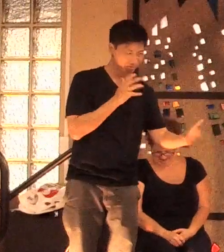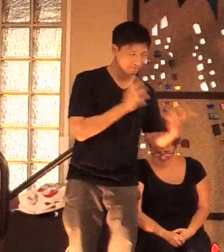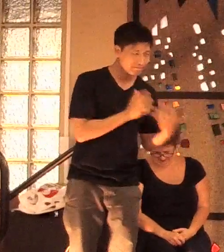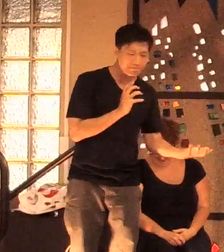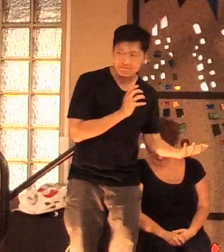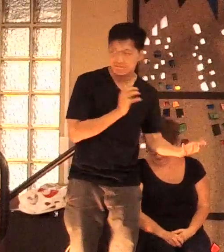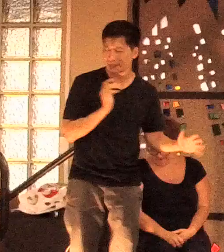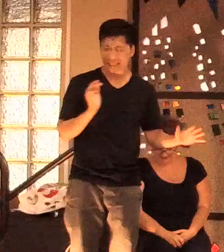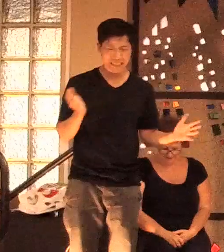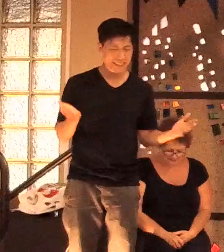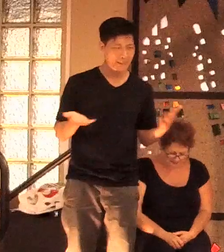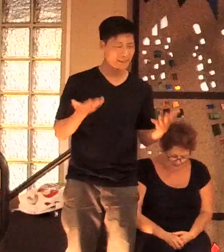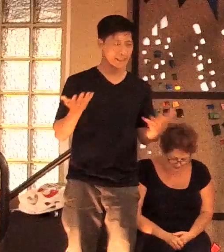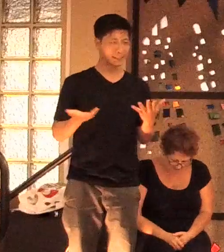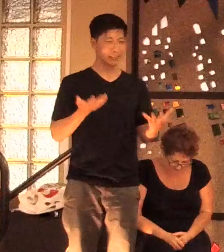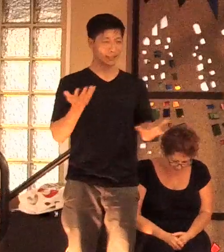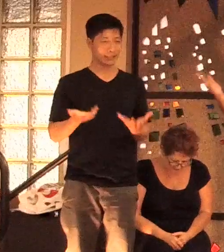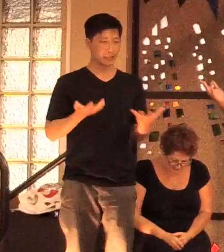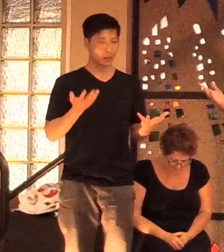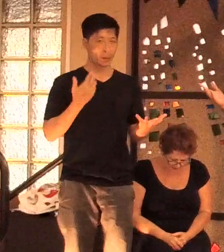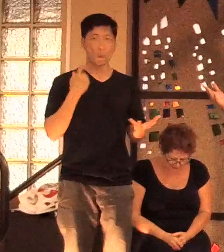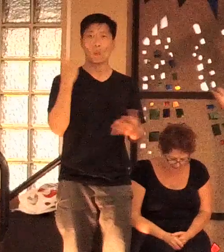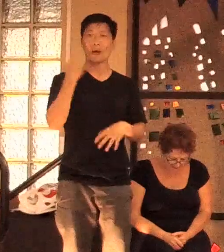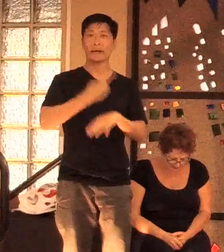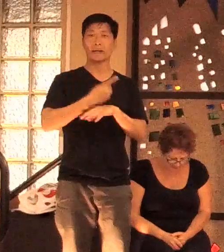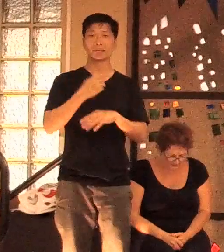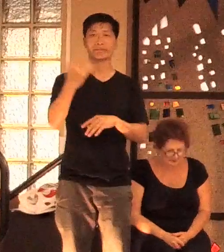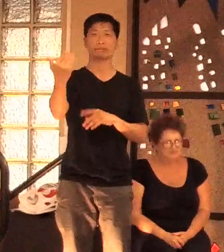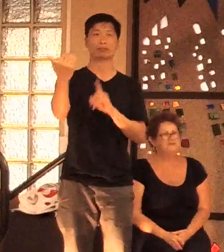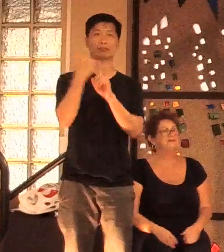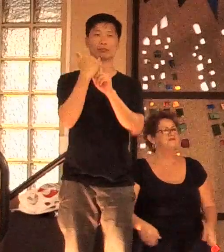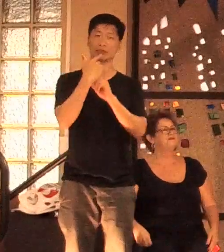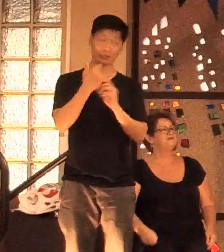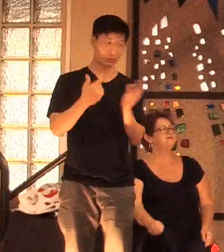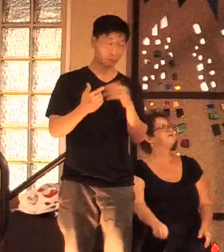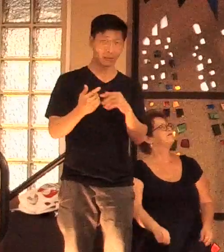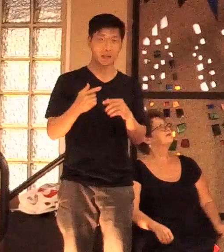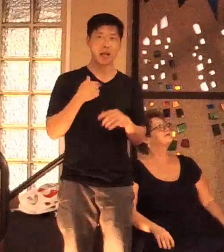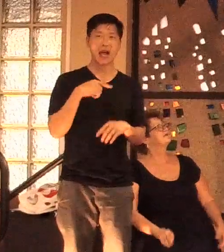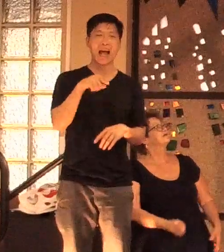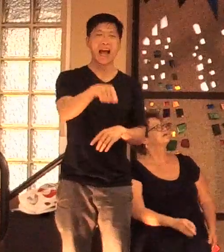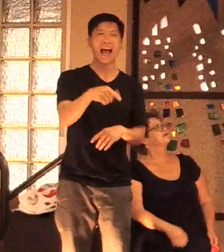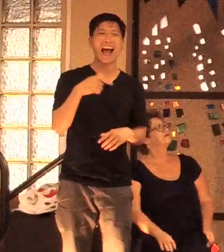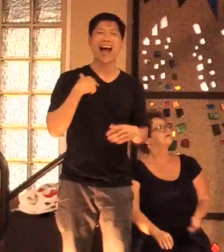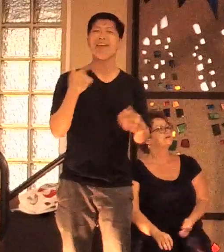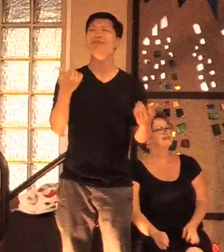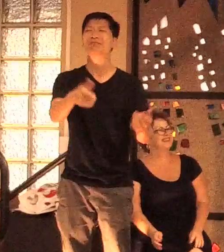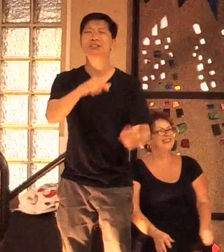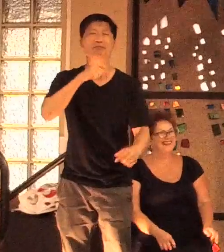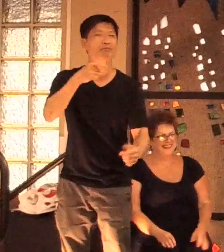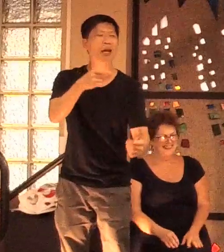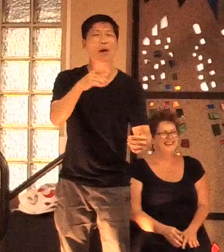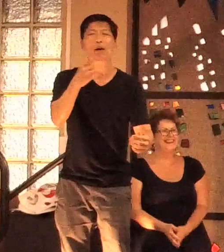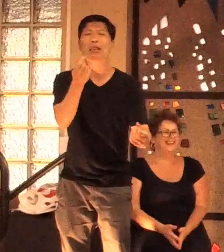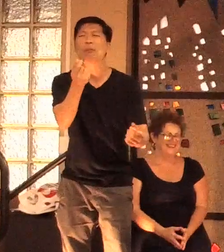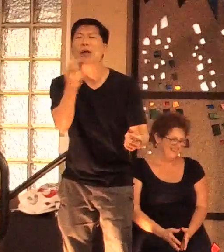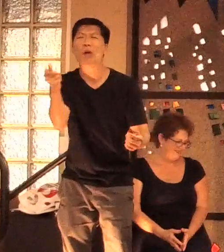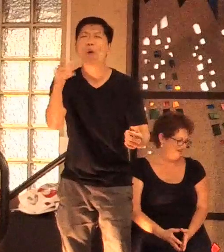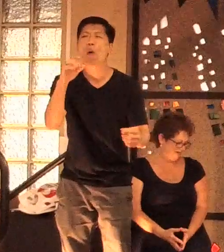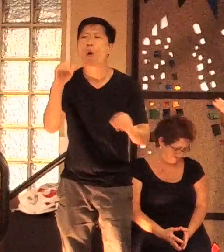fit. So one day somebody came and said, hey, come, there's this brackish water there. A little bit